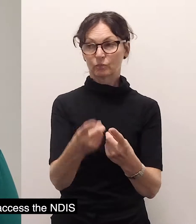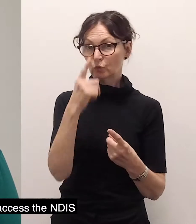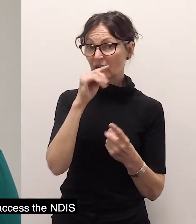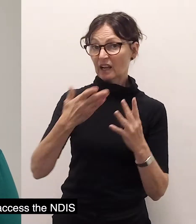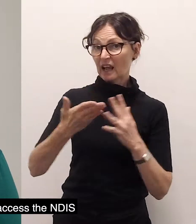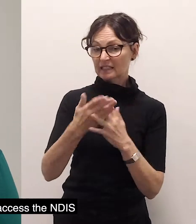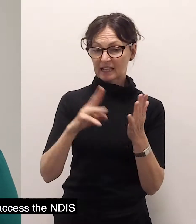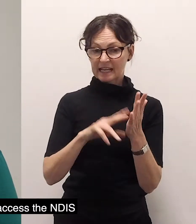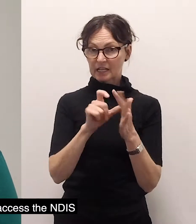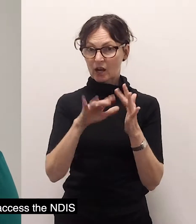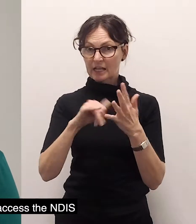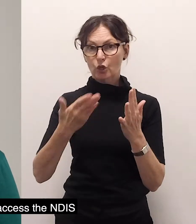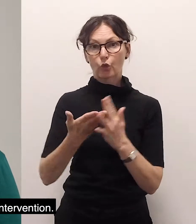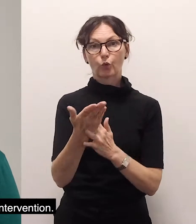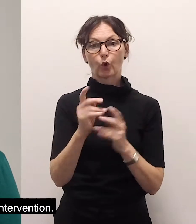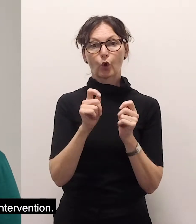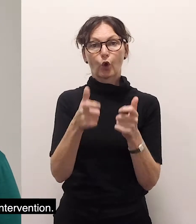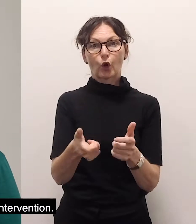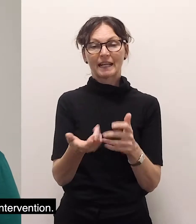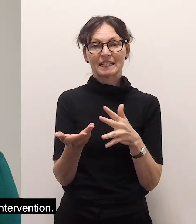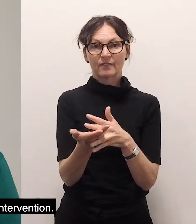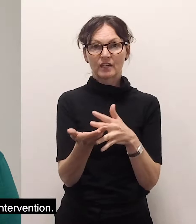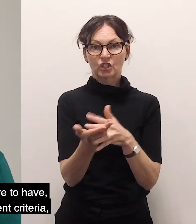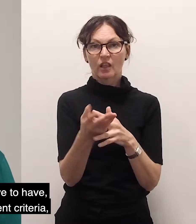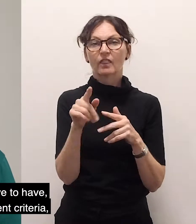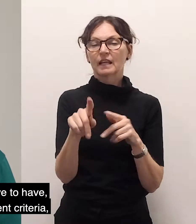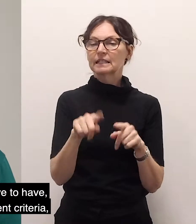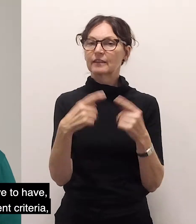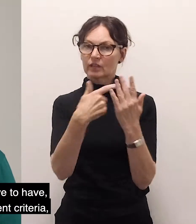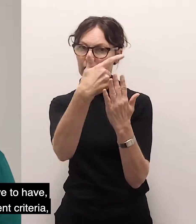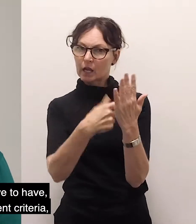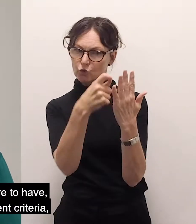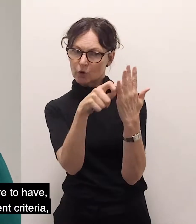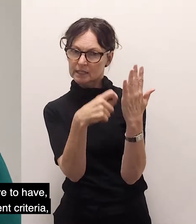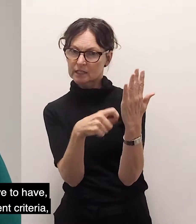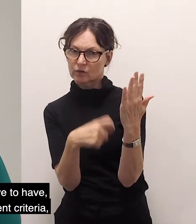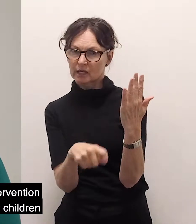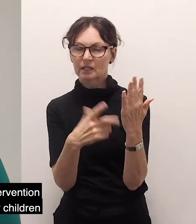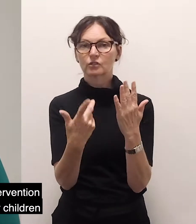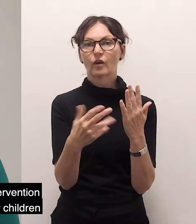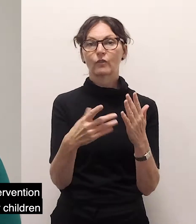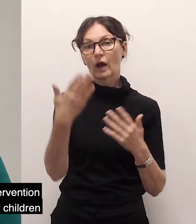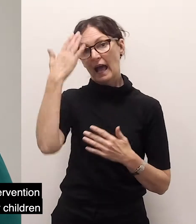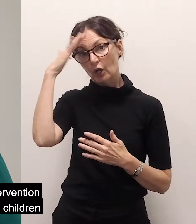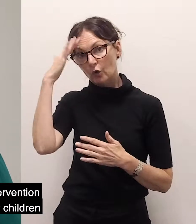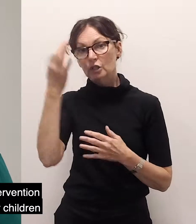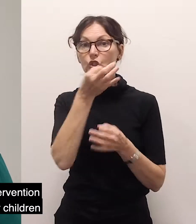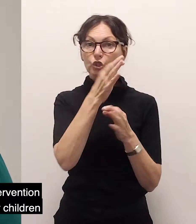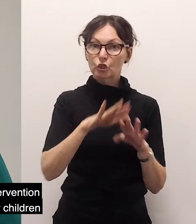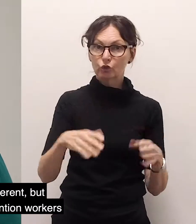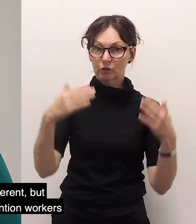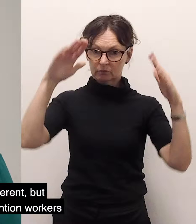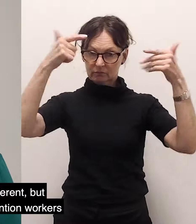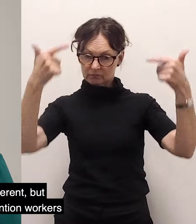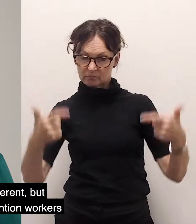As I said, you can access the NDIS through early intervention. You don't have to have, that's a different criteria. So early intervention for adults